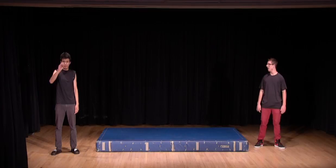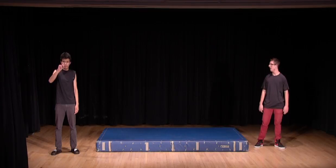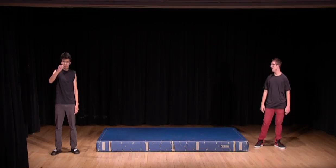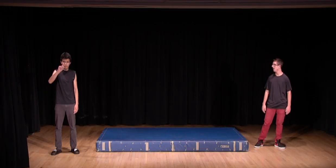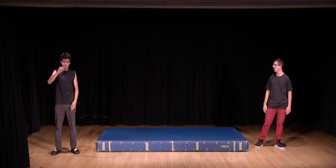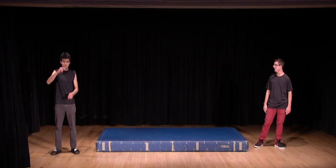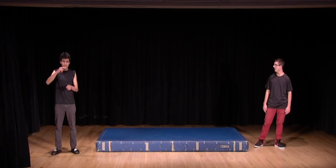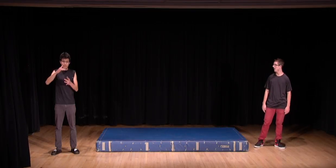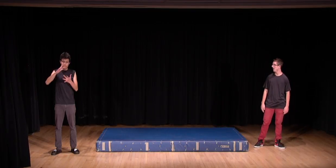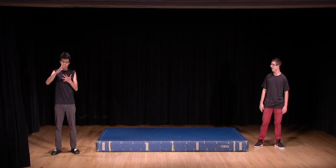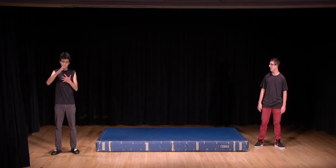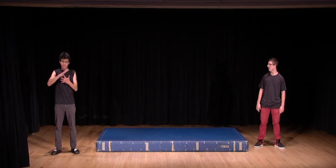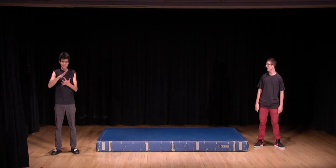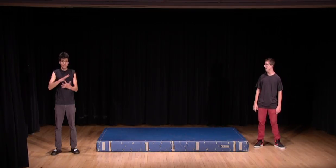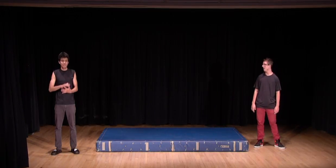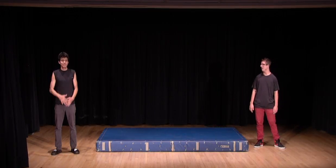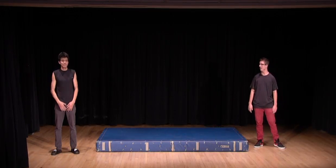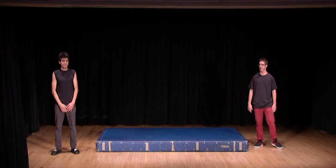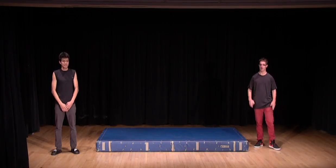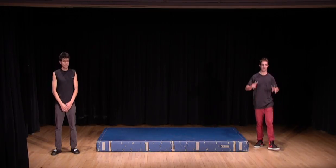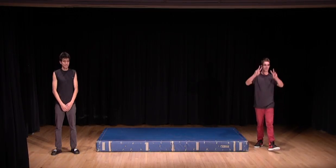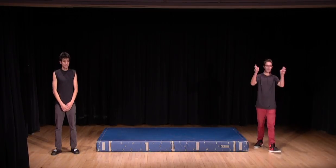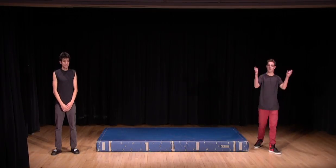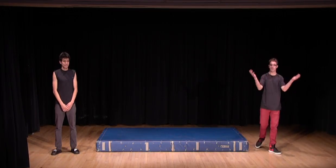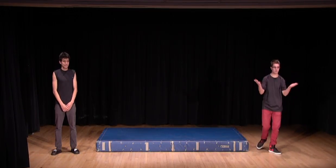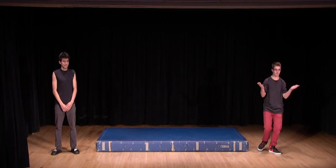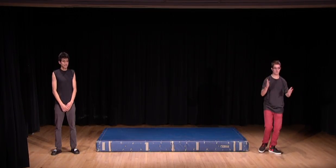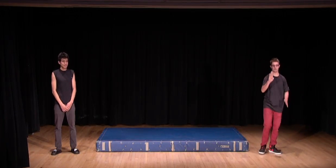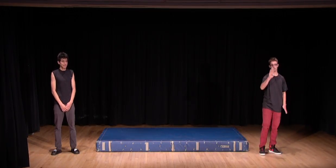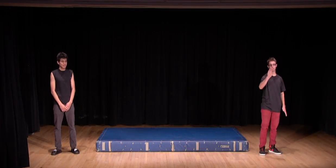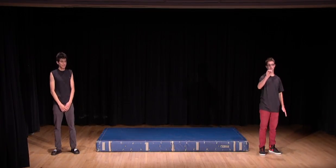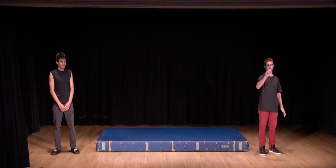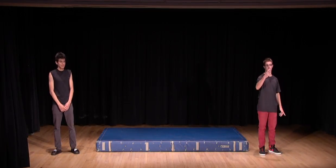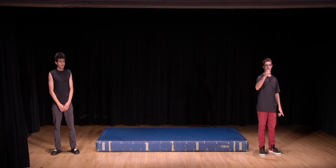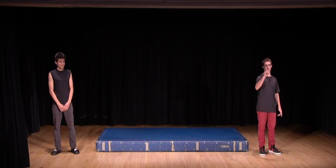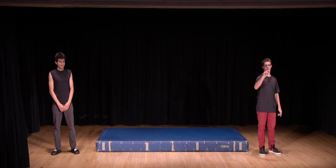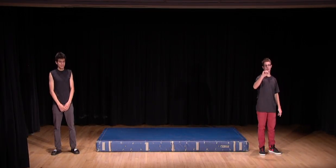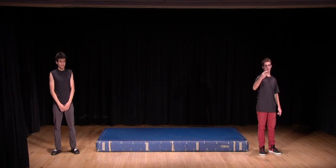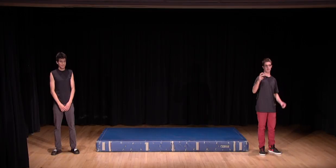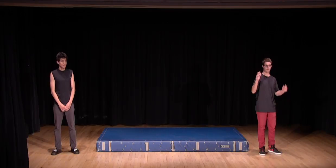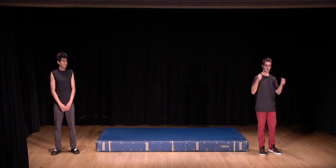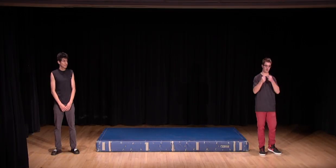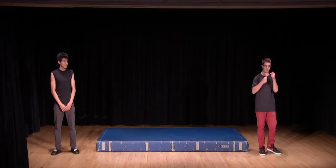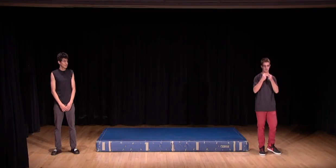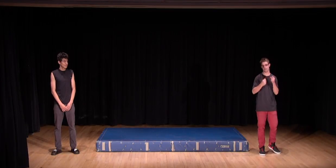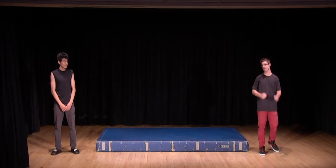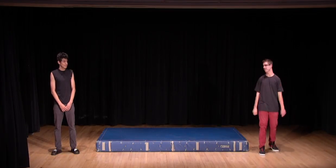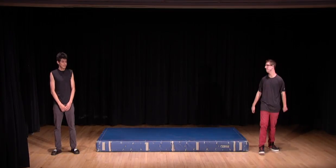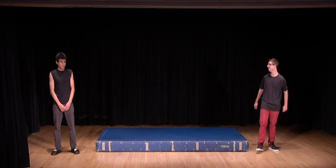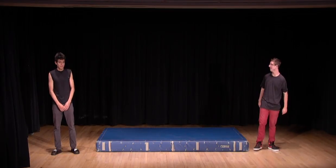I'm Jason, and I'm a fresh junior. The title is Boxing.